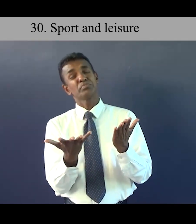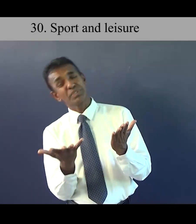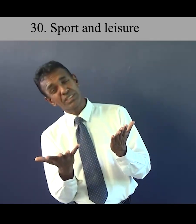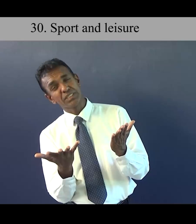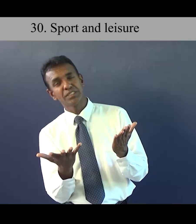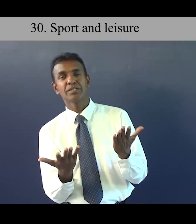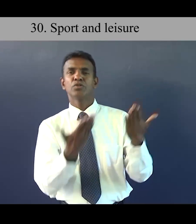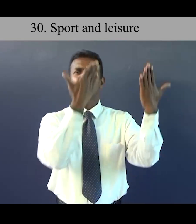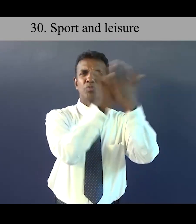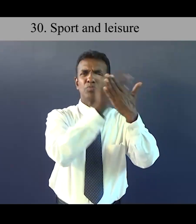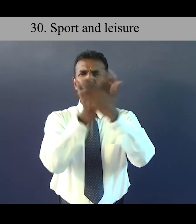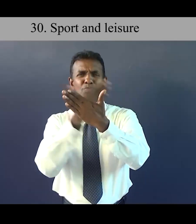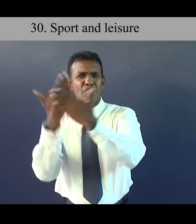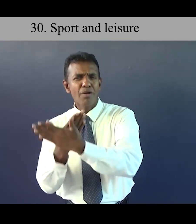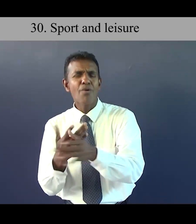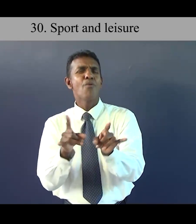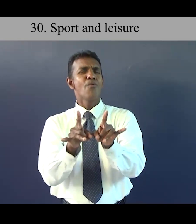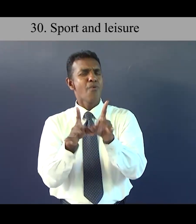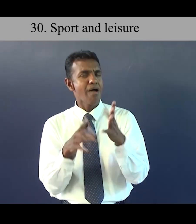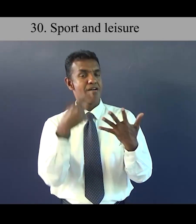Deaf and other cultures are respected.